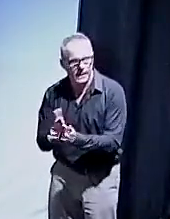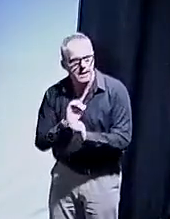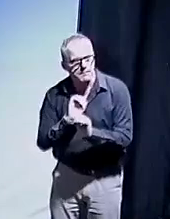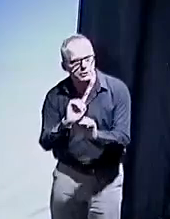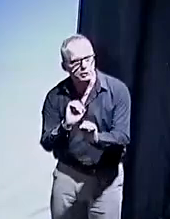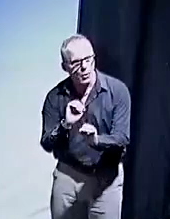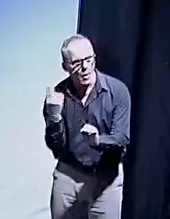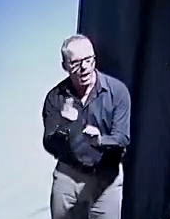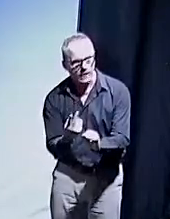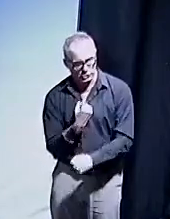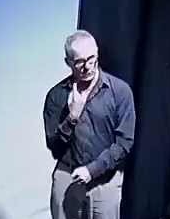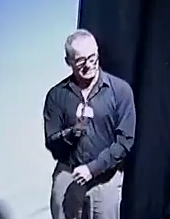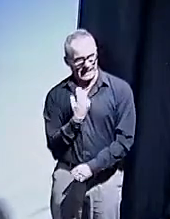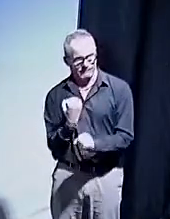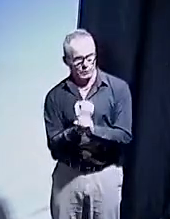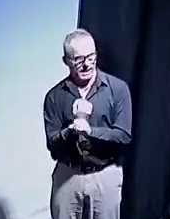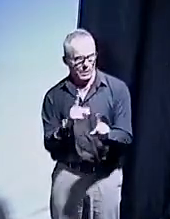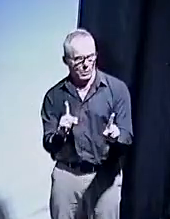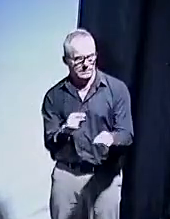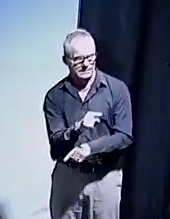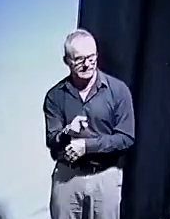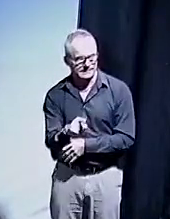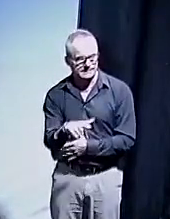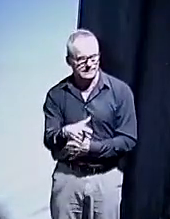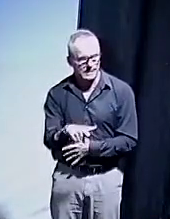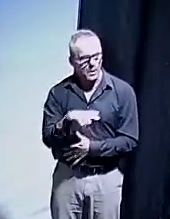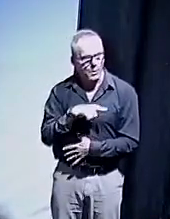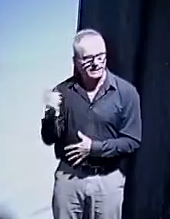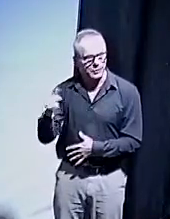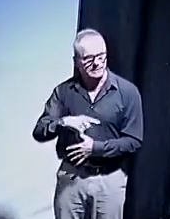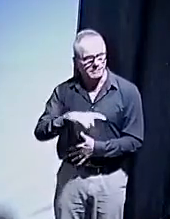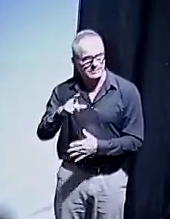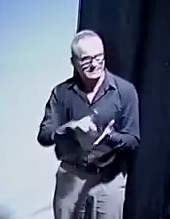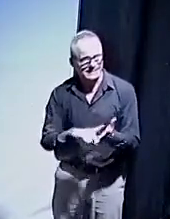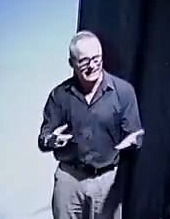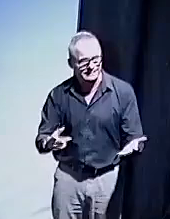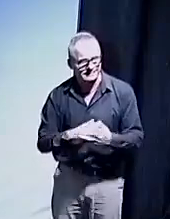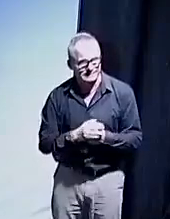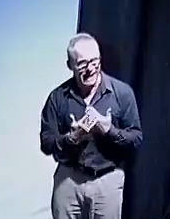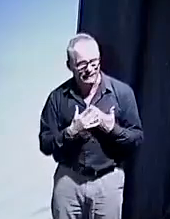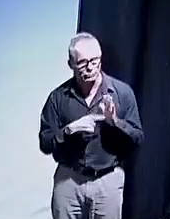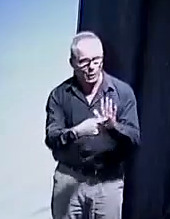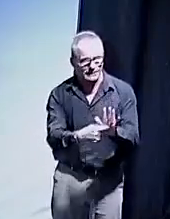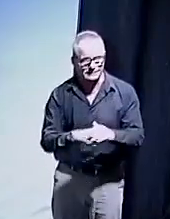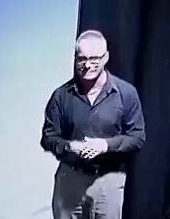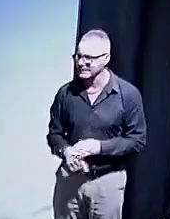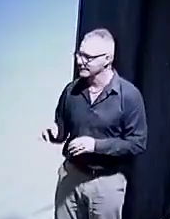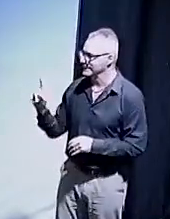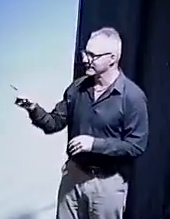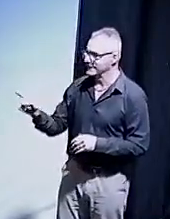What art do you actually make yourself, and why not come to City Lit? Well, I mean, yeah, that's